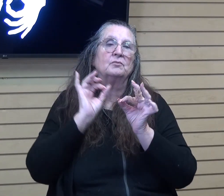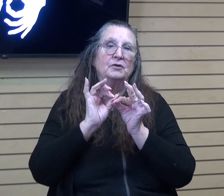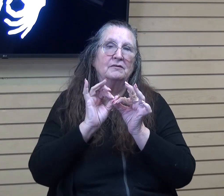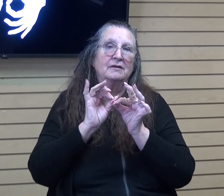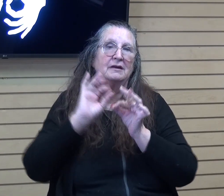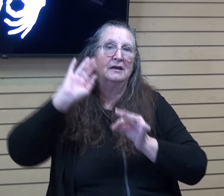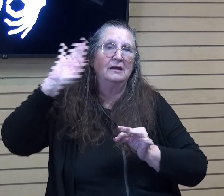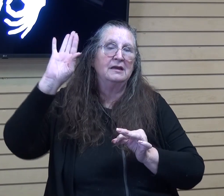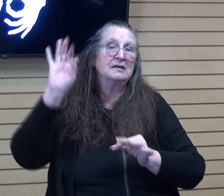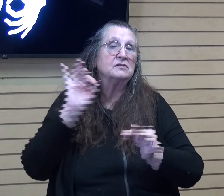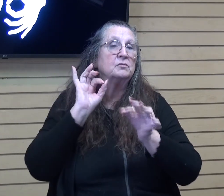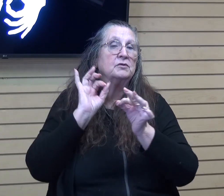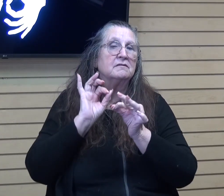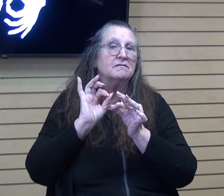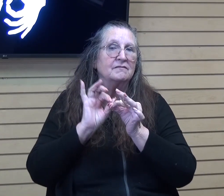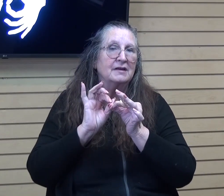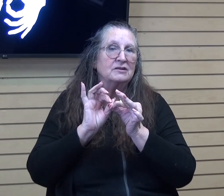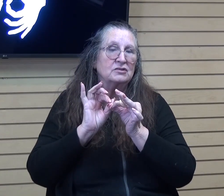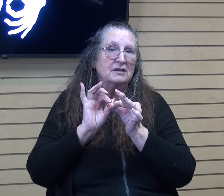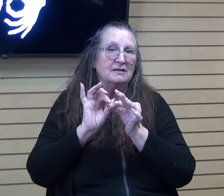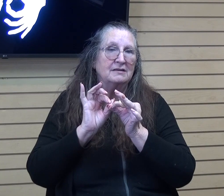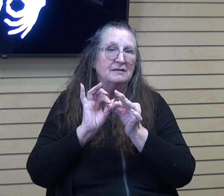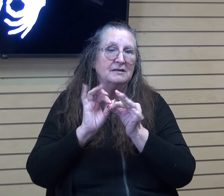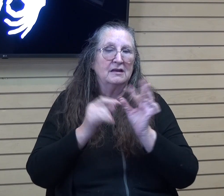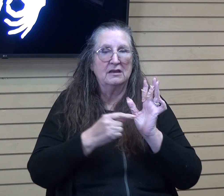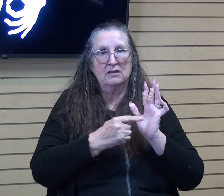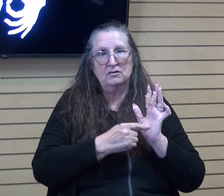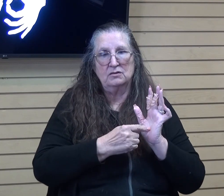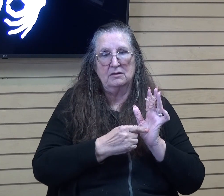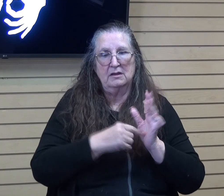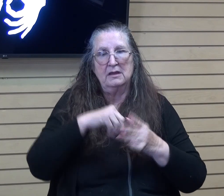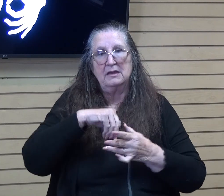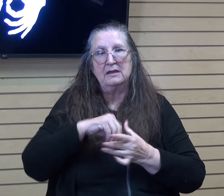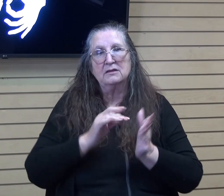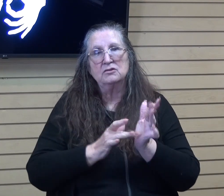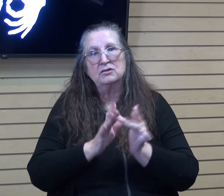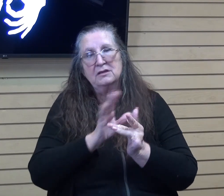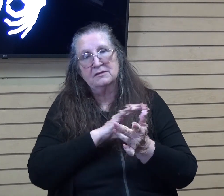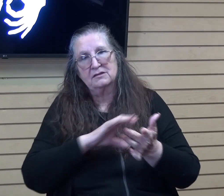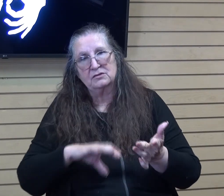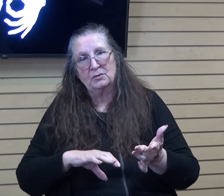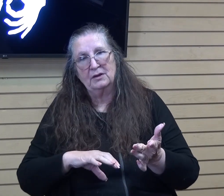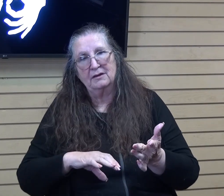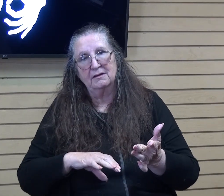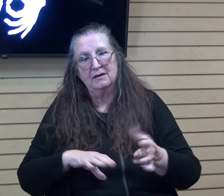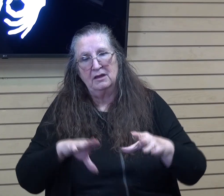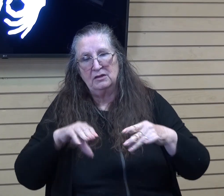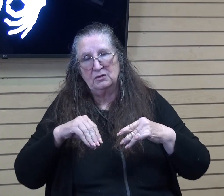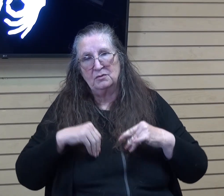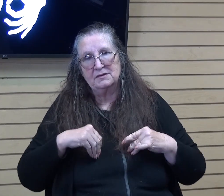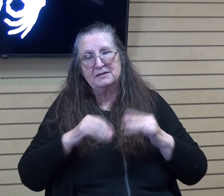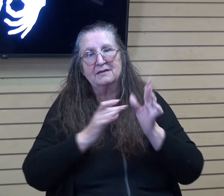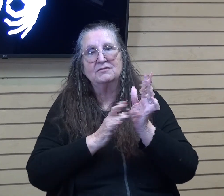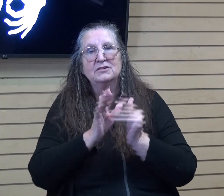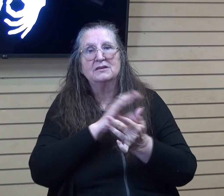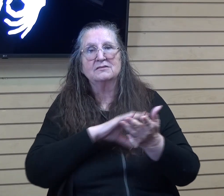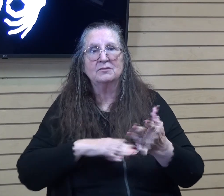his perfection is manifested in Jesus Christ. And to receive Jesus Christ into our